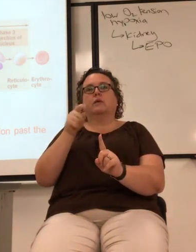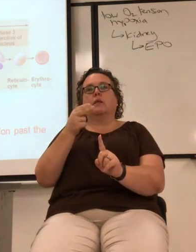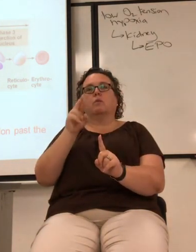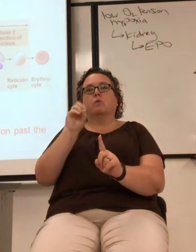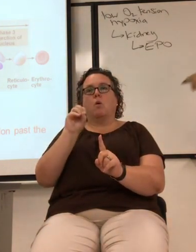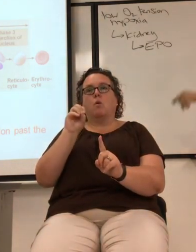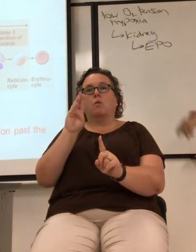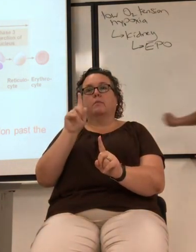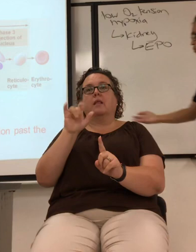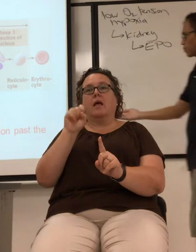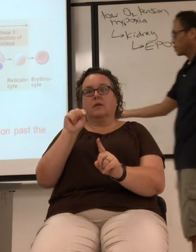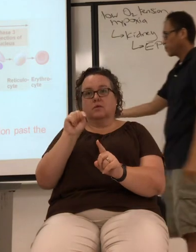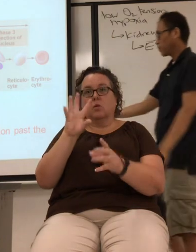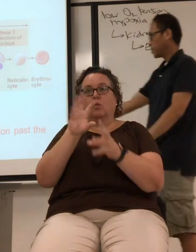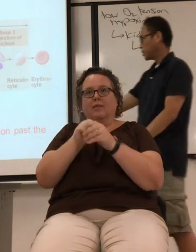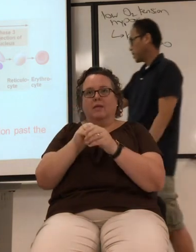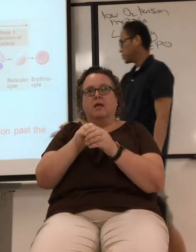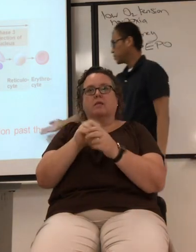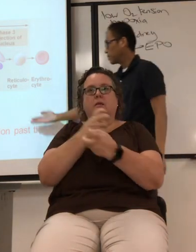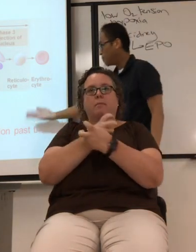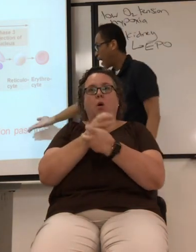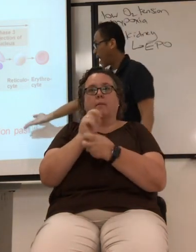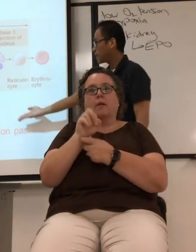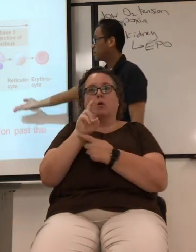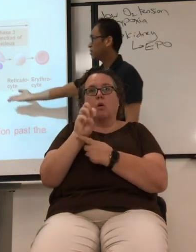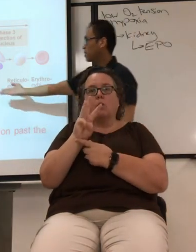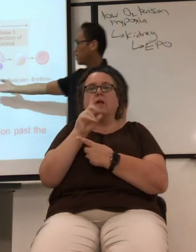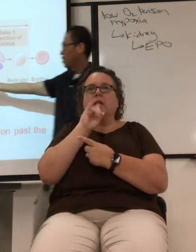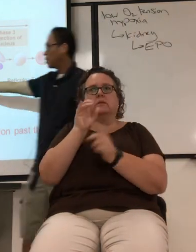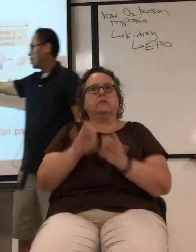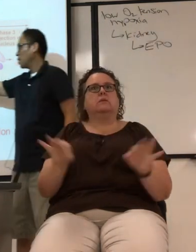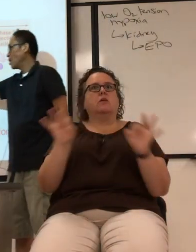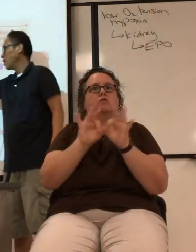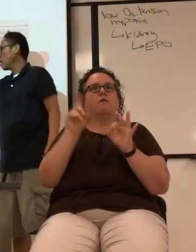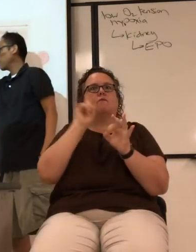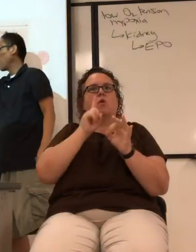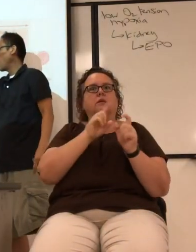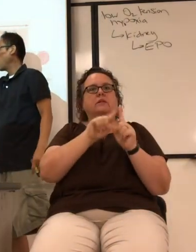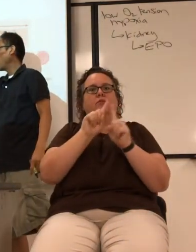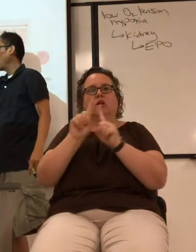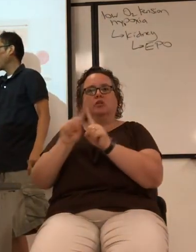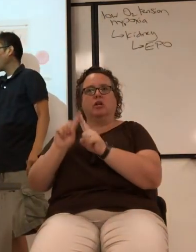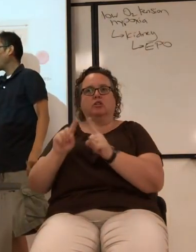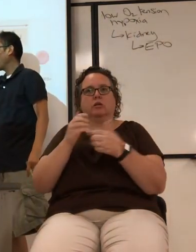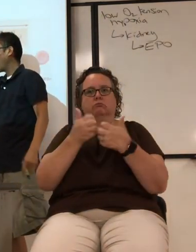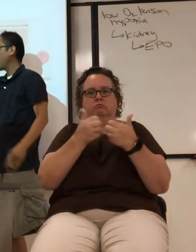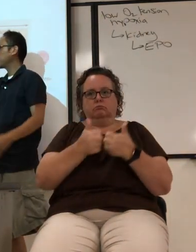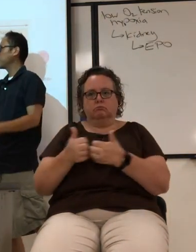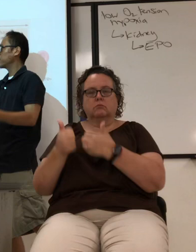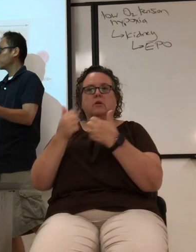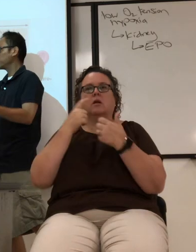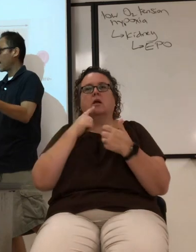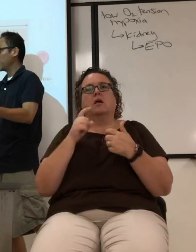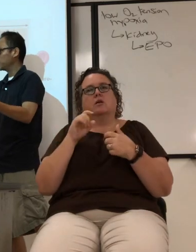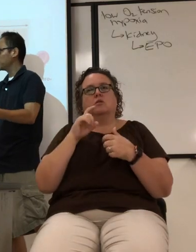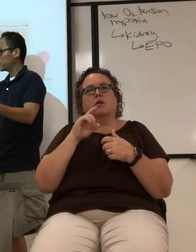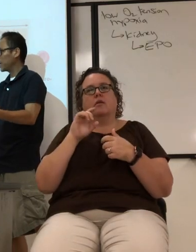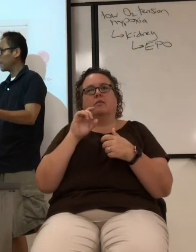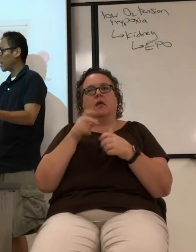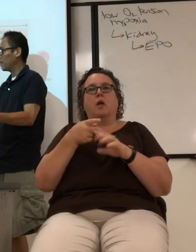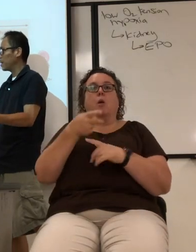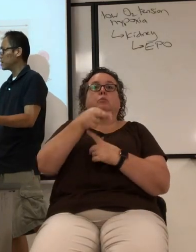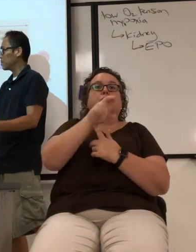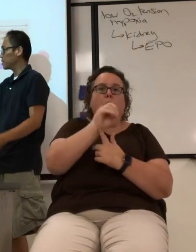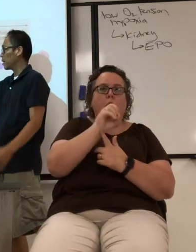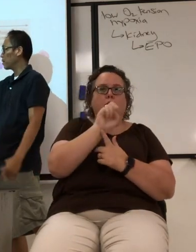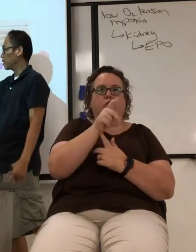EPO is essential for differentiation past the proerythroblast stage to